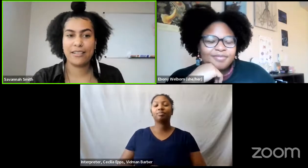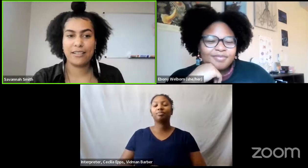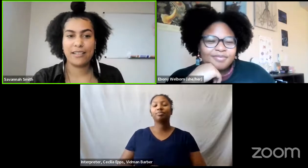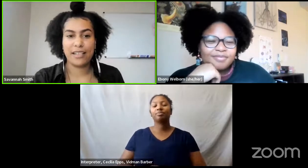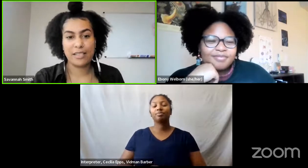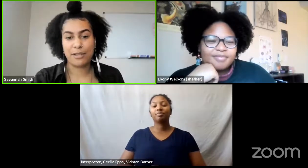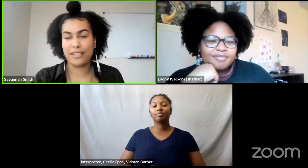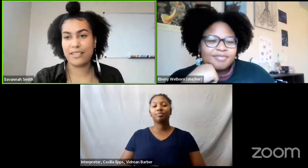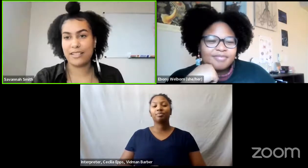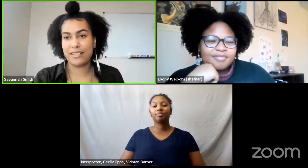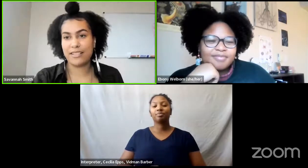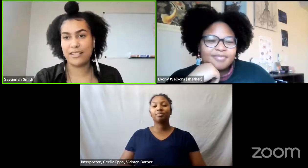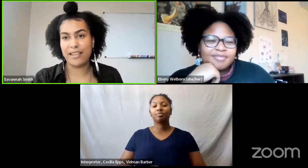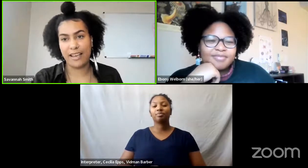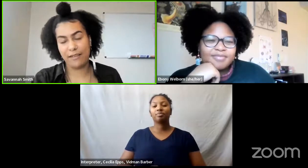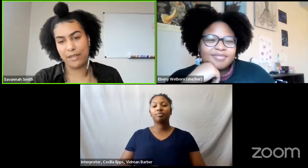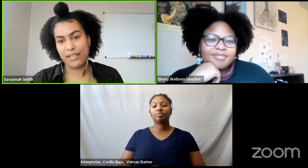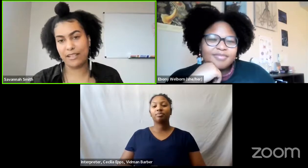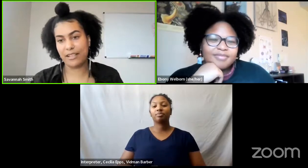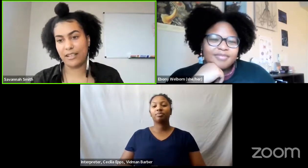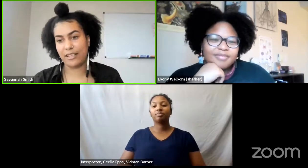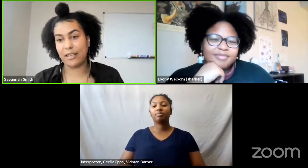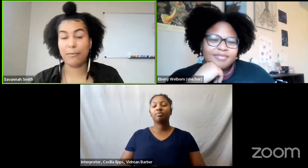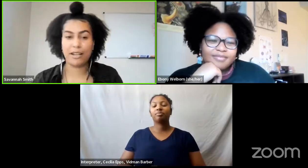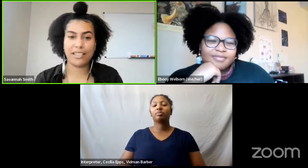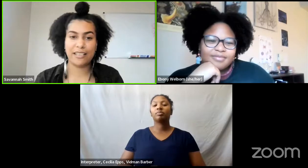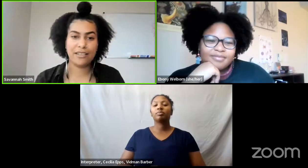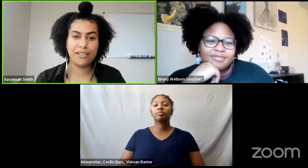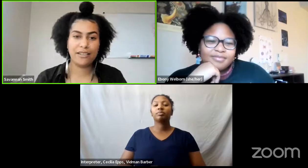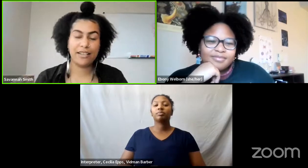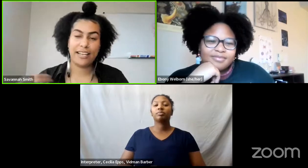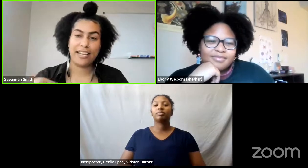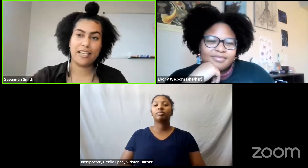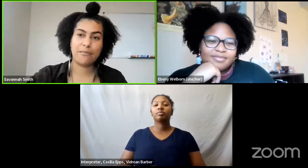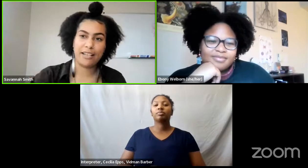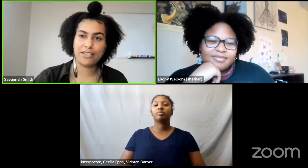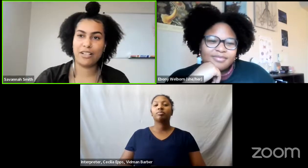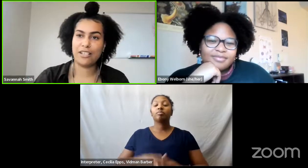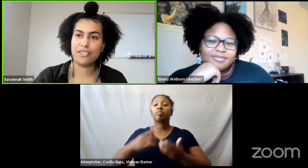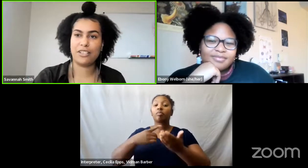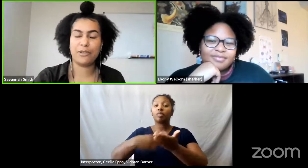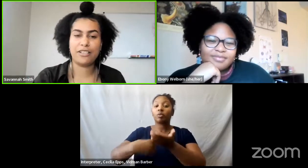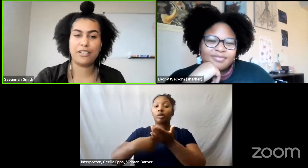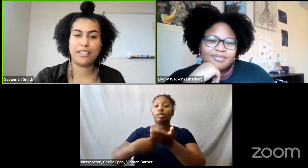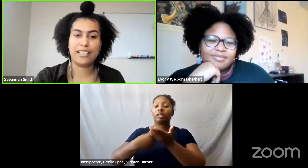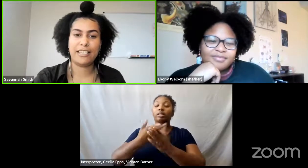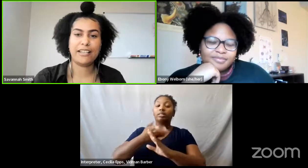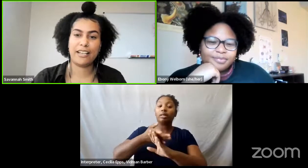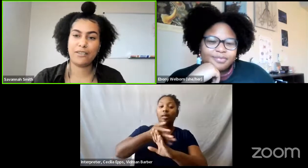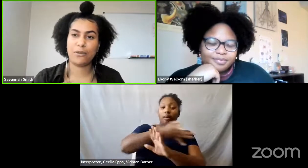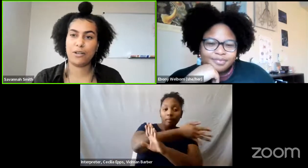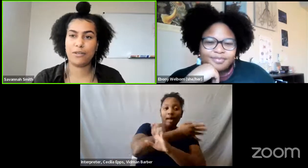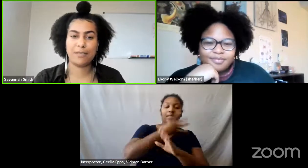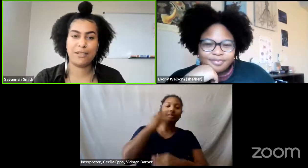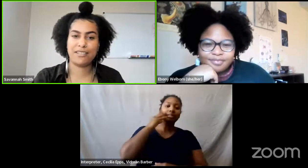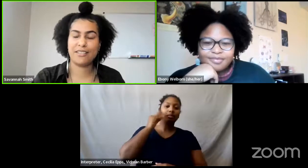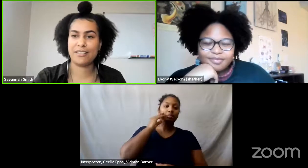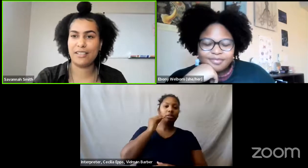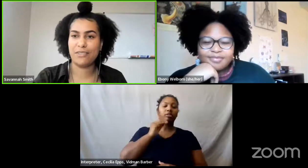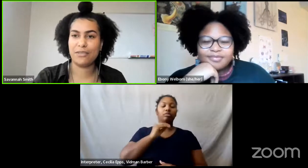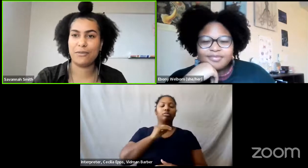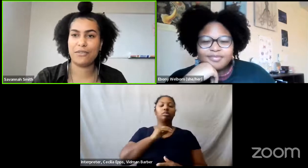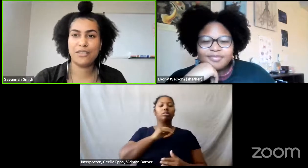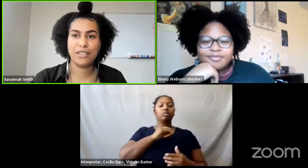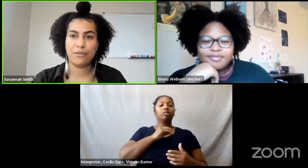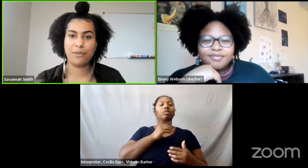past experiences have been embodied and passed on generationally and through our own experiences